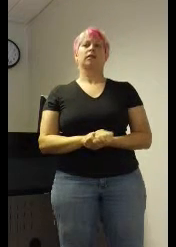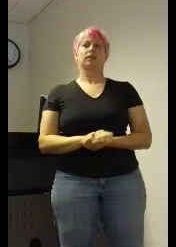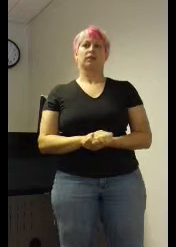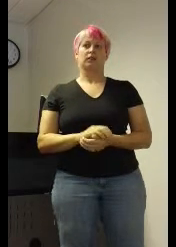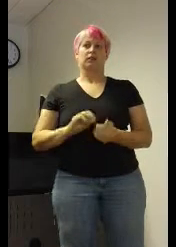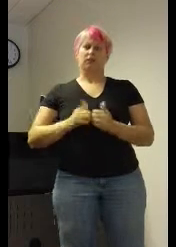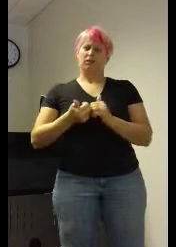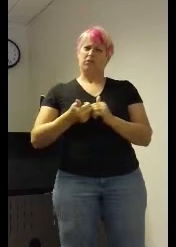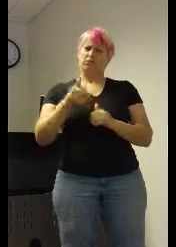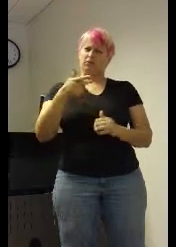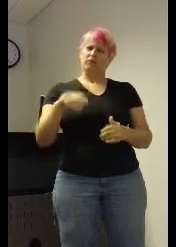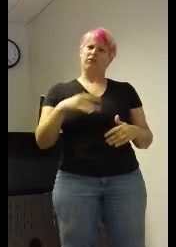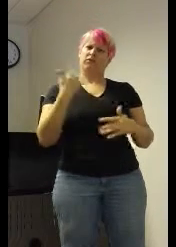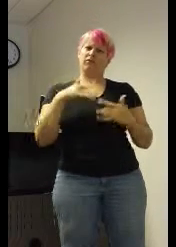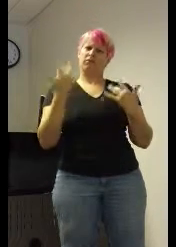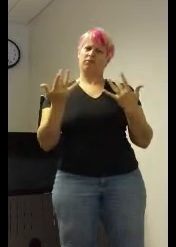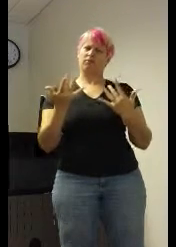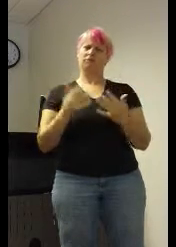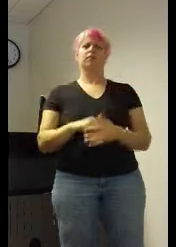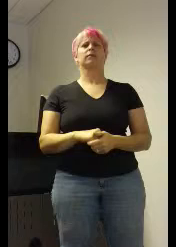another way to look at it.